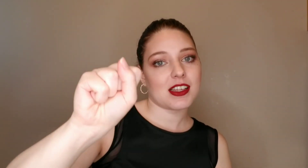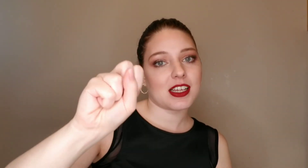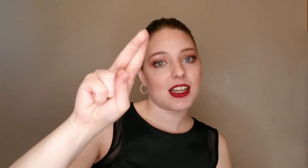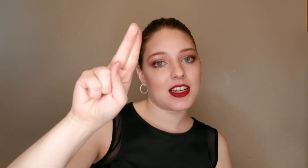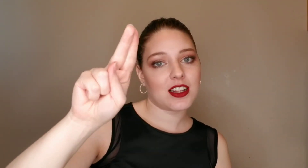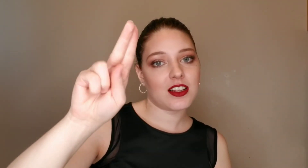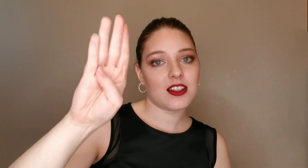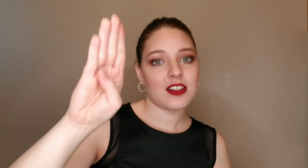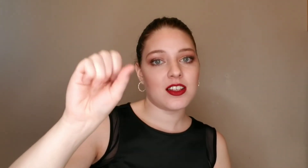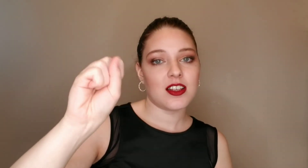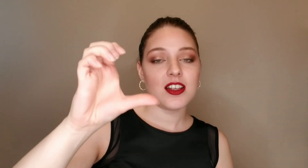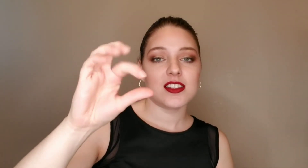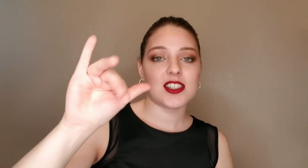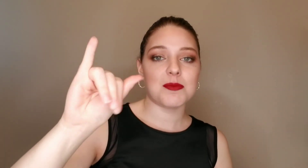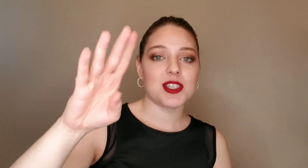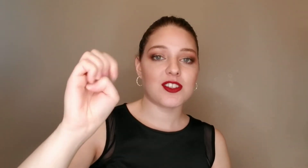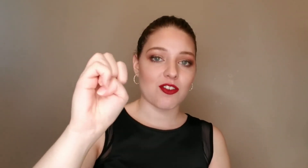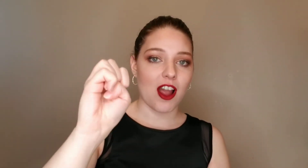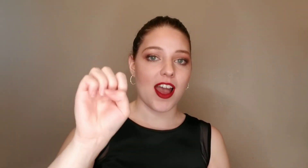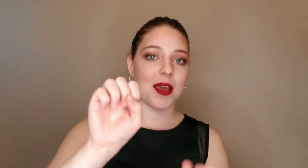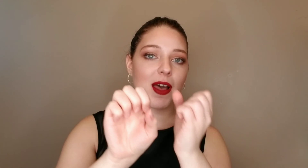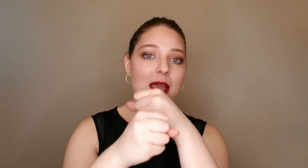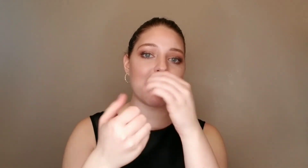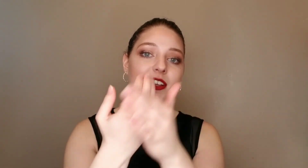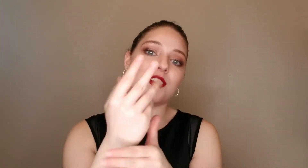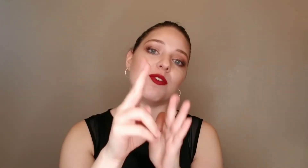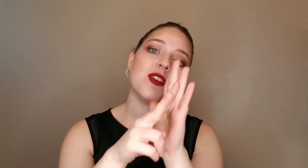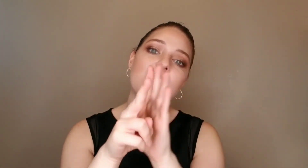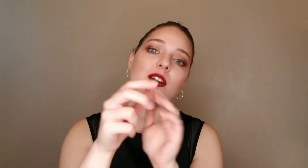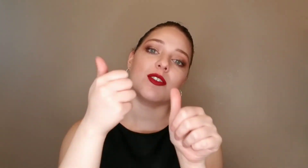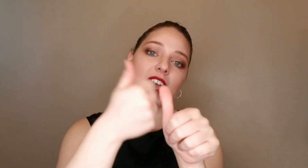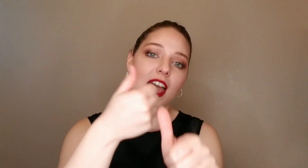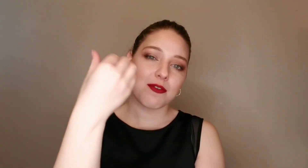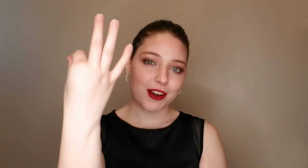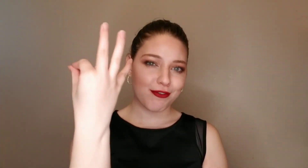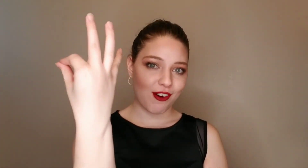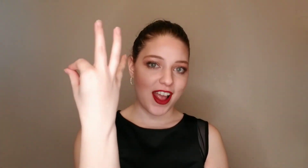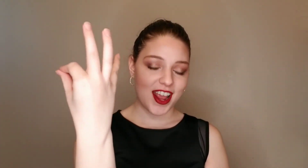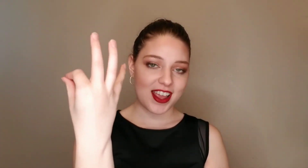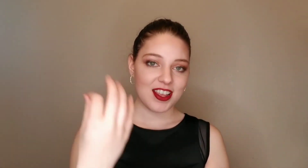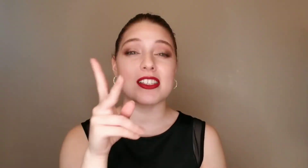and subscribe. I make new videos every Friday.